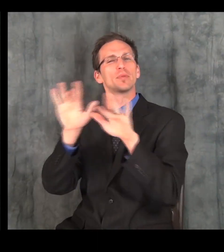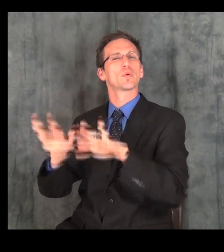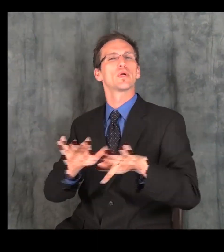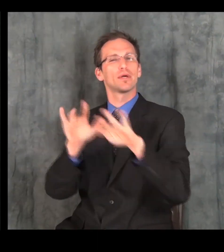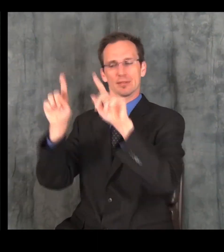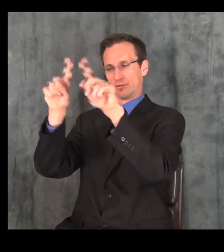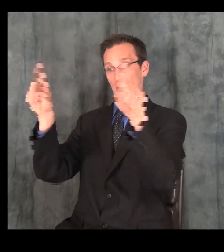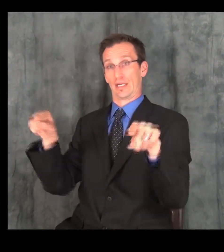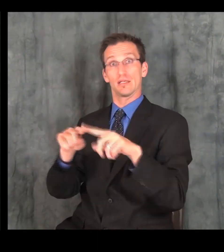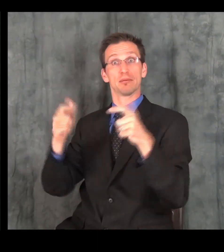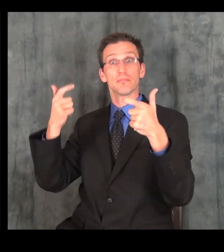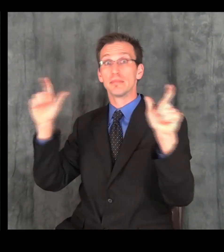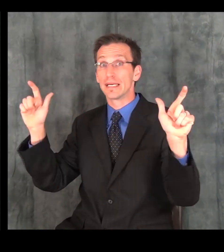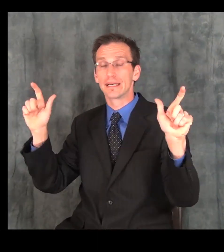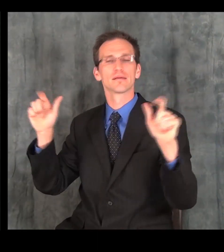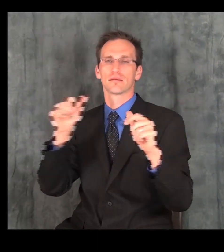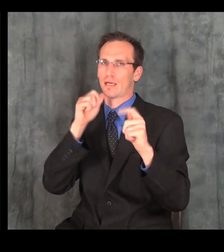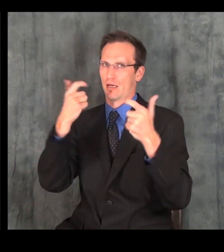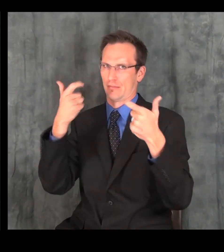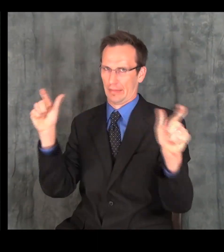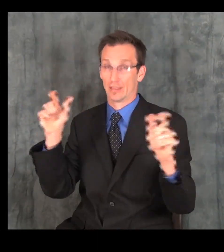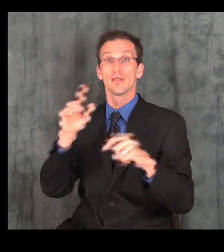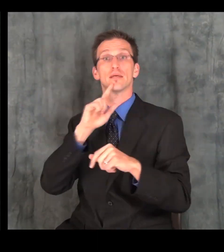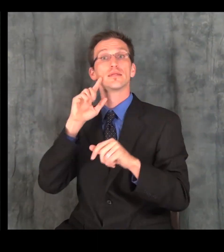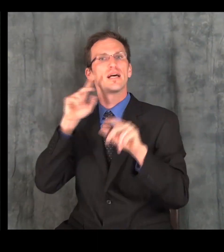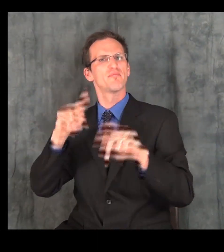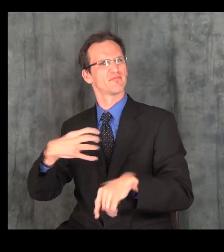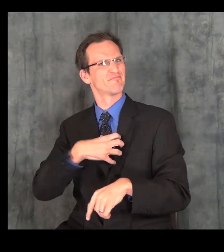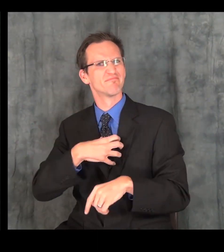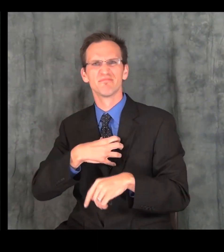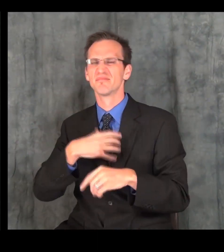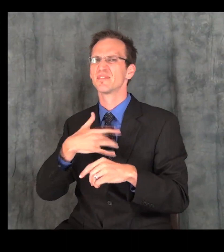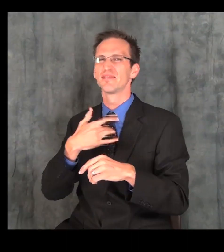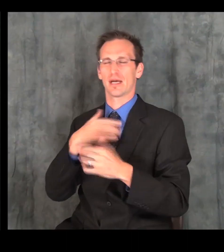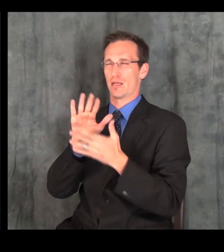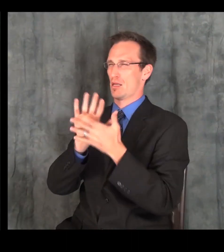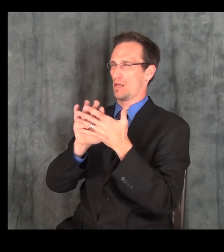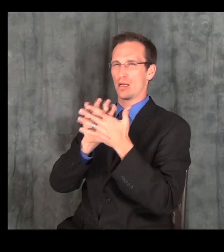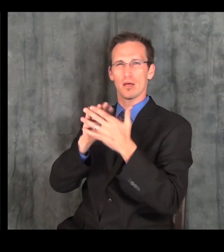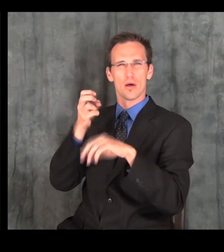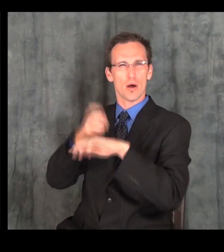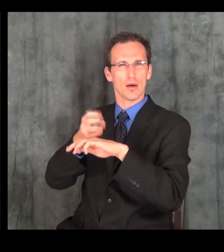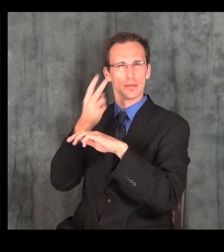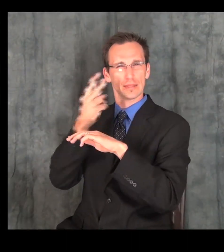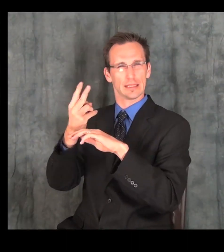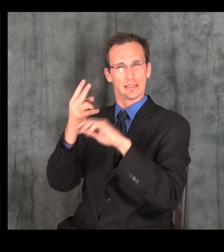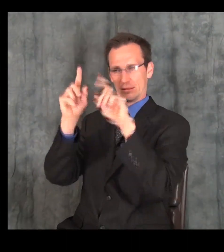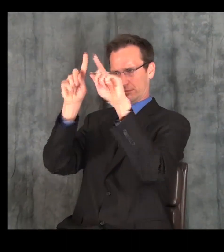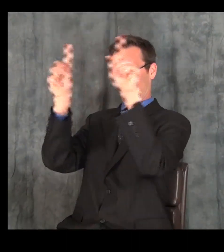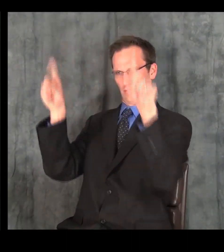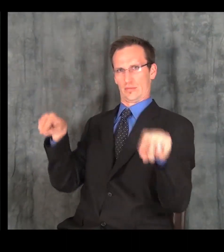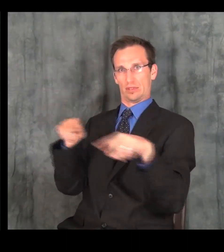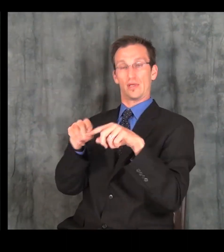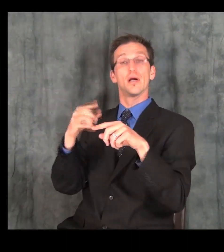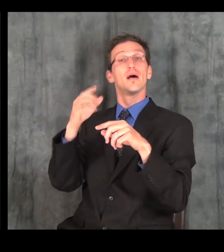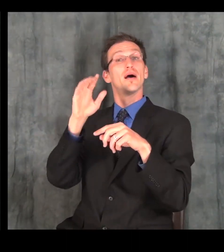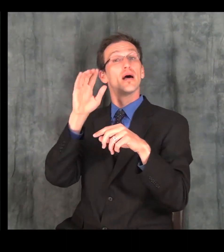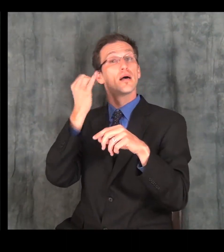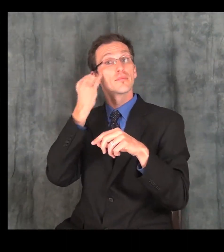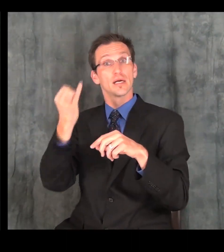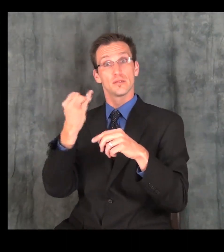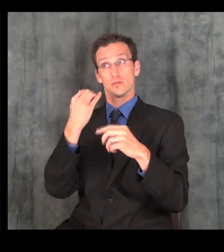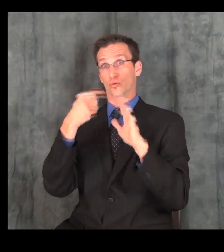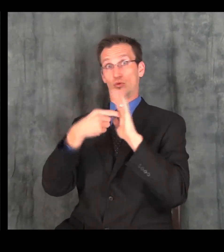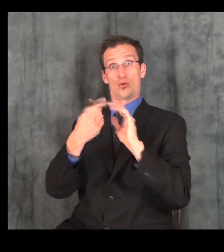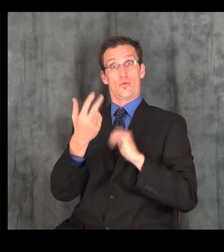wasn't particularly large, and he commented that he found it hard. If you imagine you had the 3 different